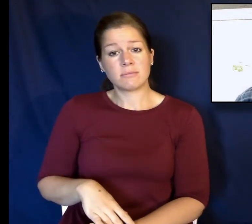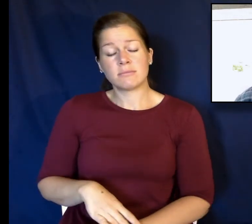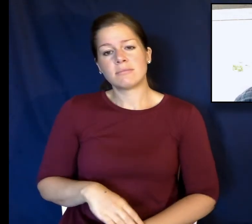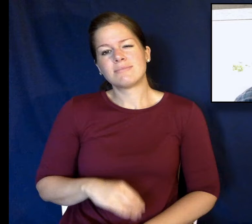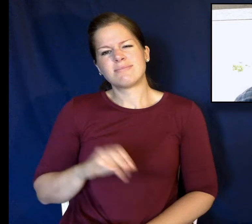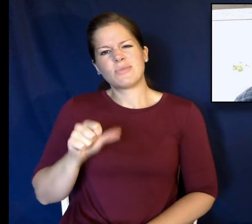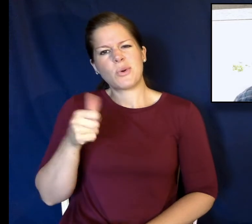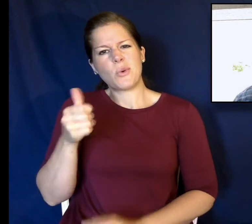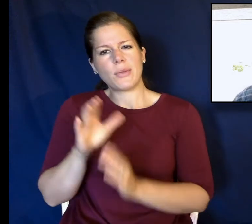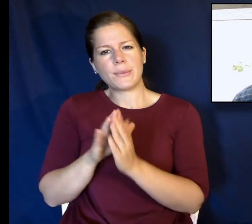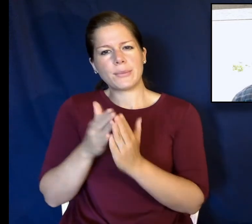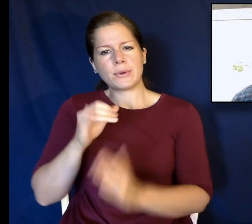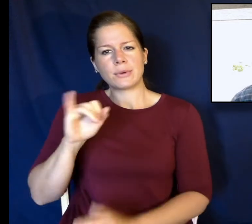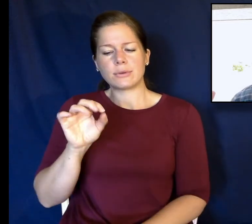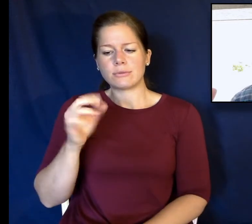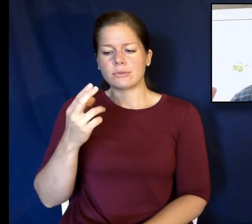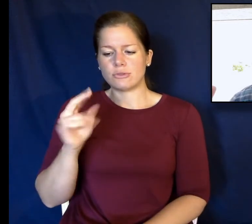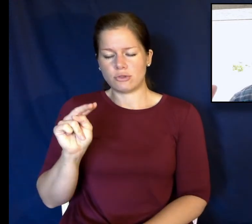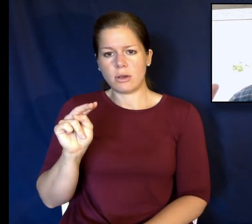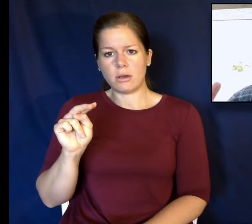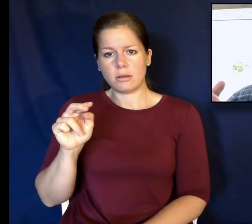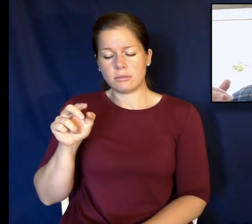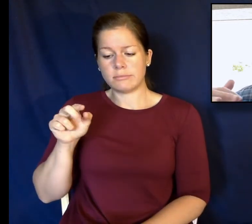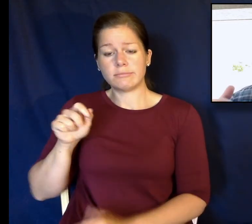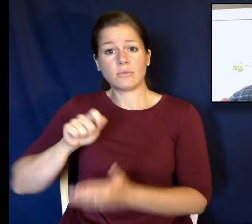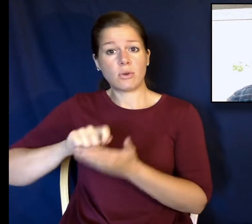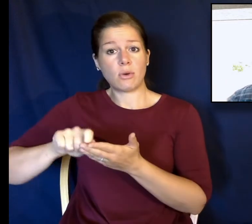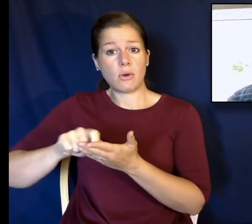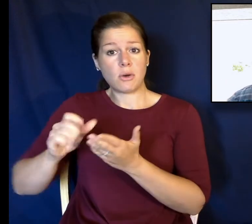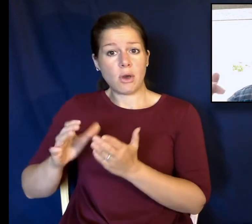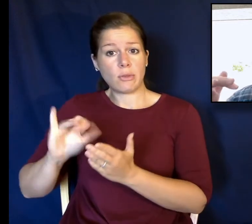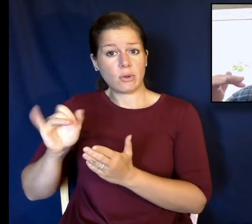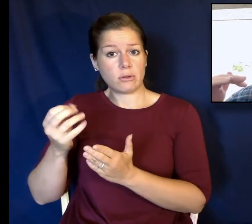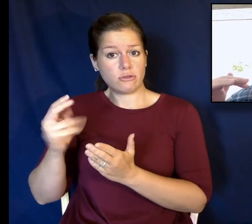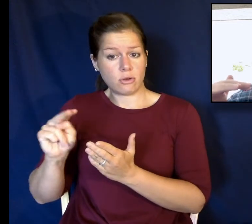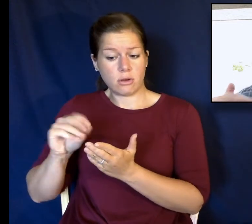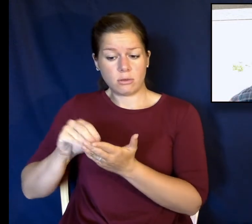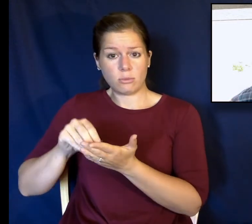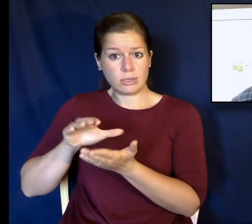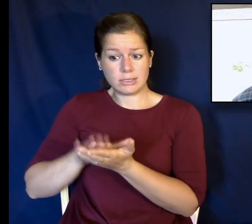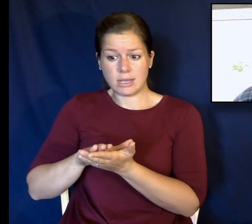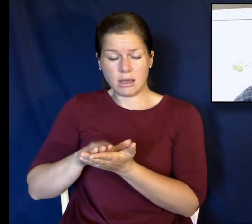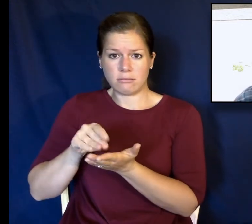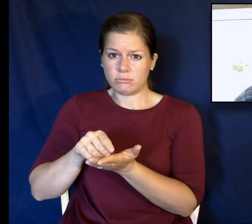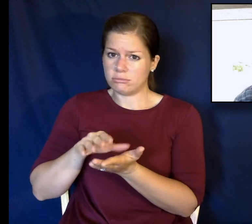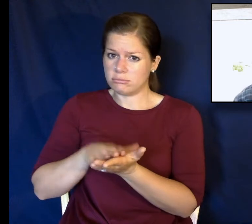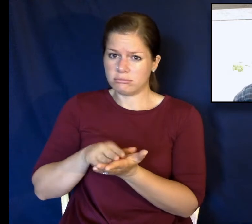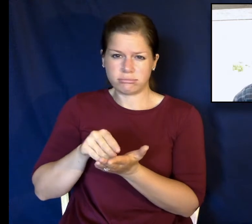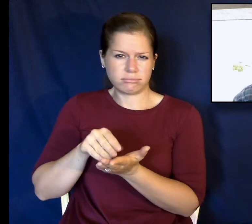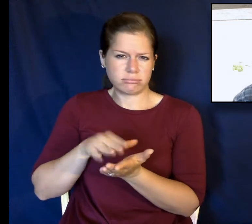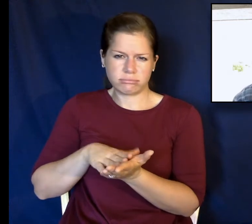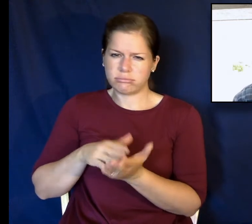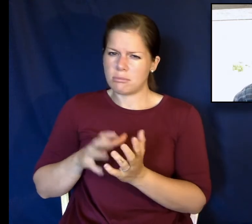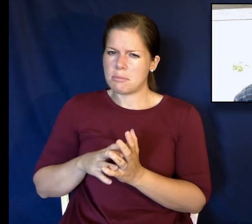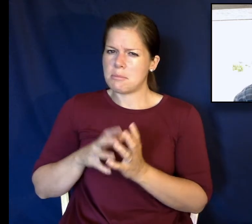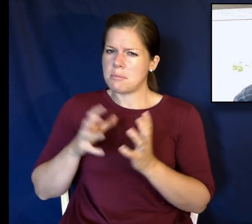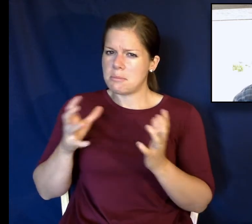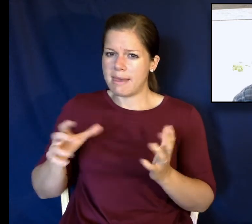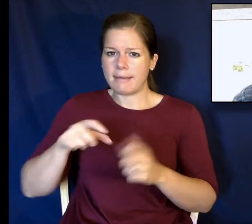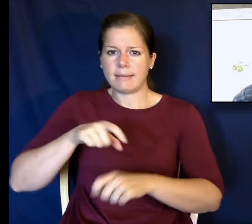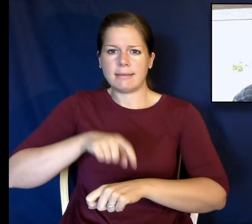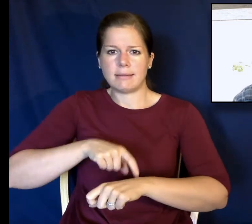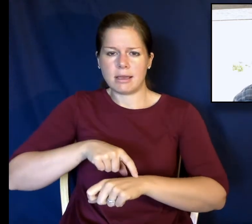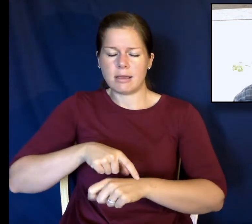Jesus continually, it was written down by John how often he just talked about